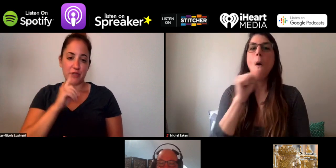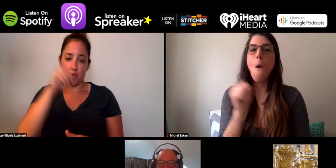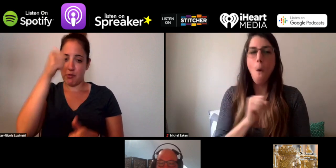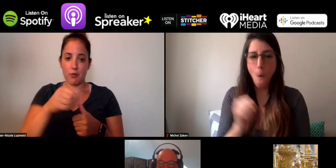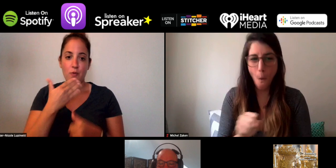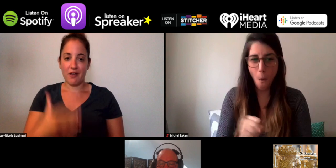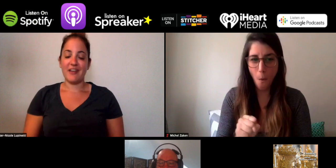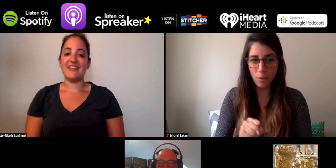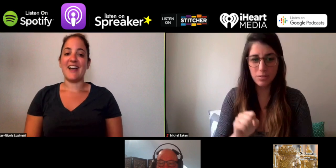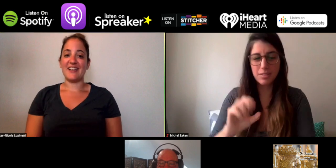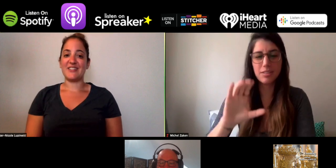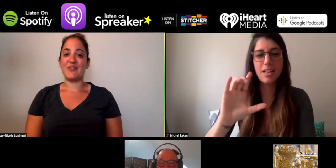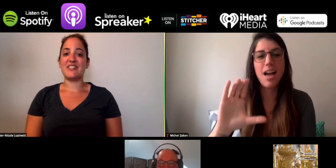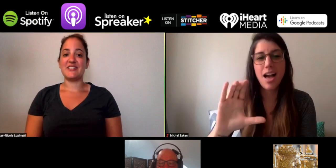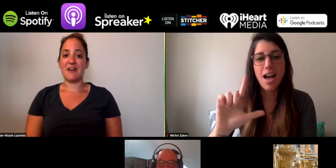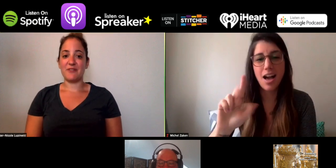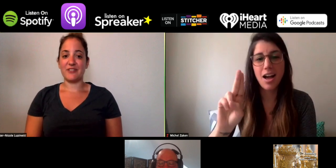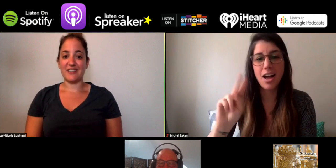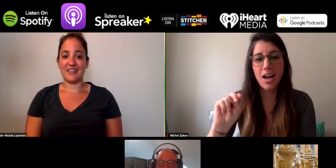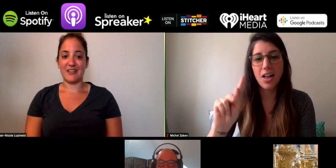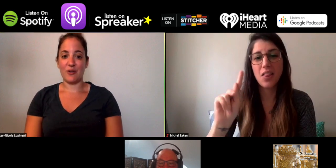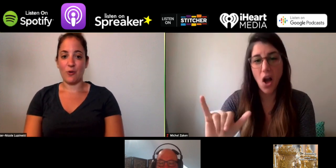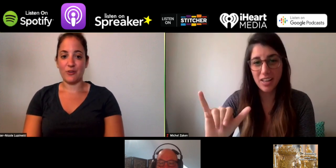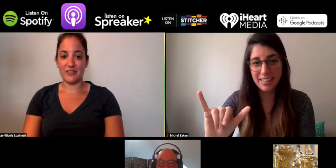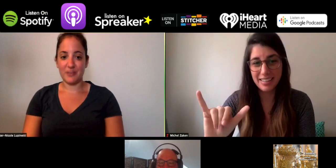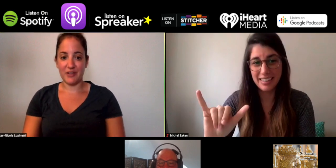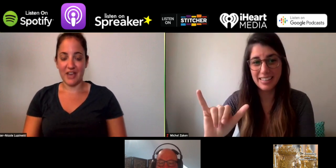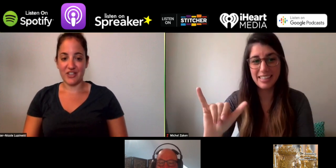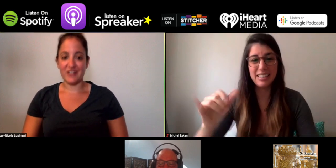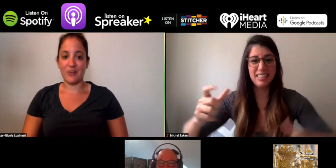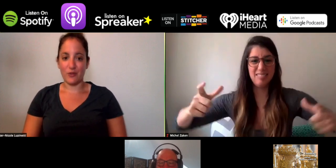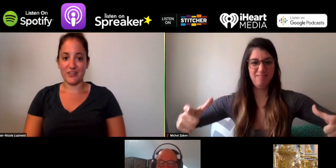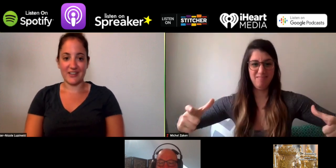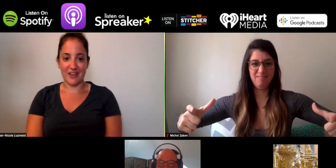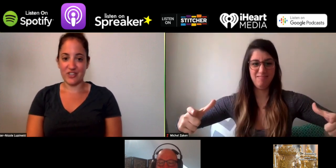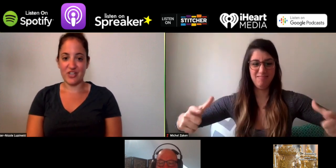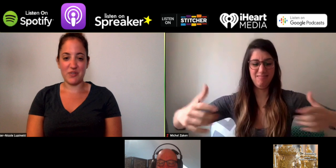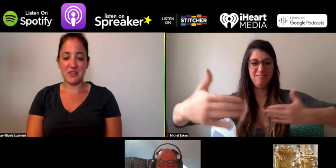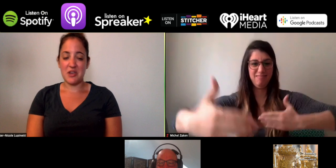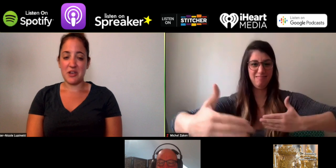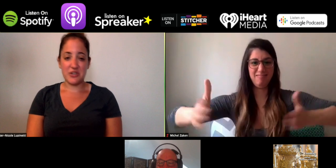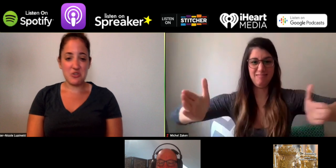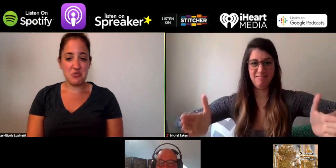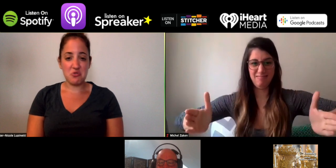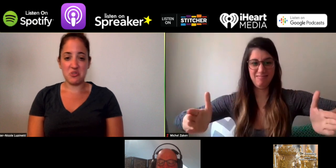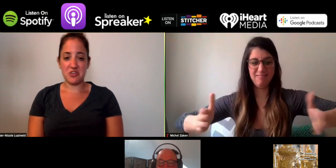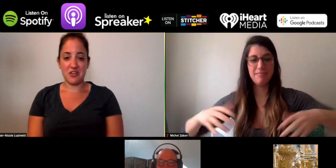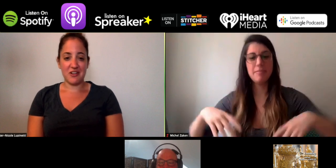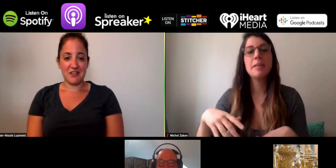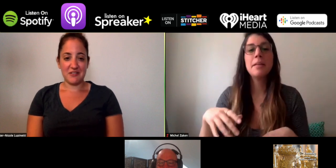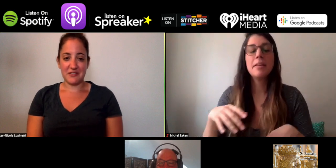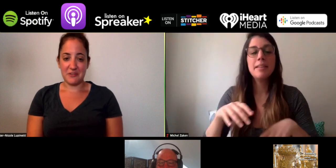well. Yeah. So it's definitely an old communication, old technology. It was a